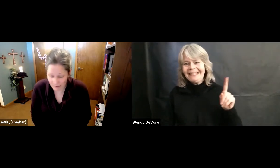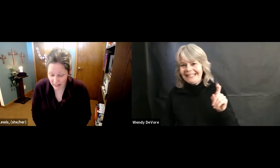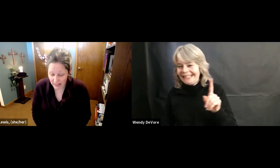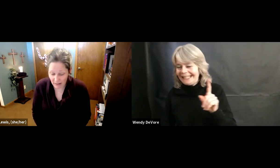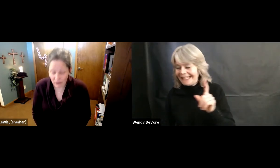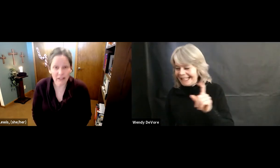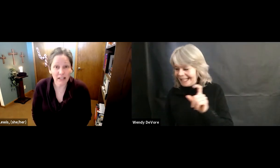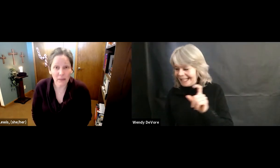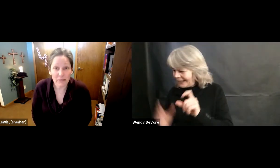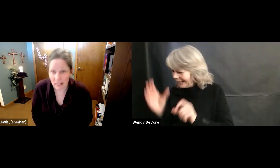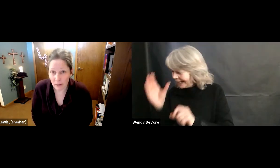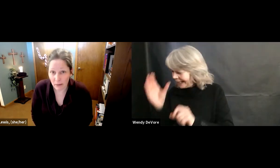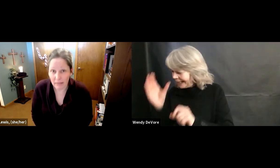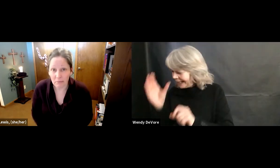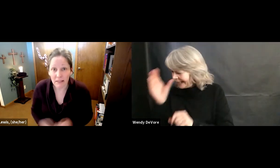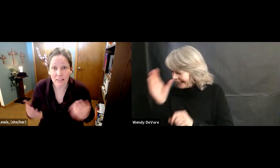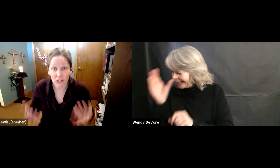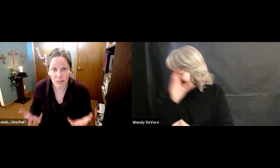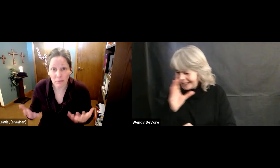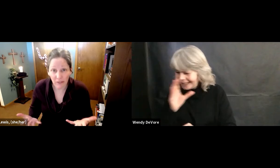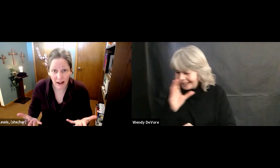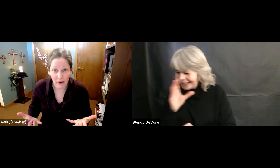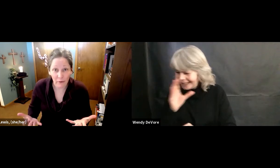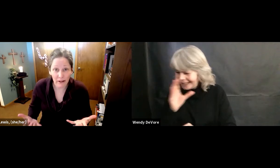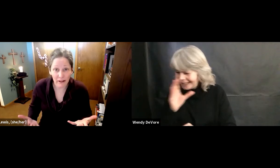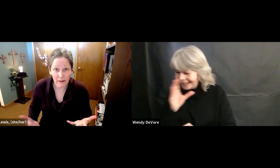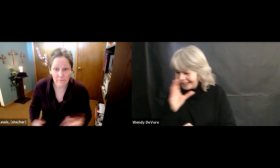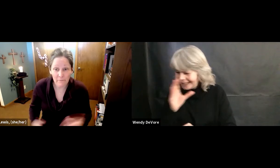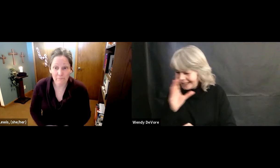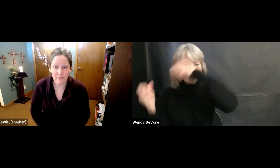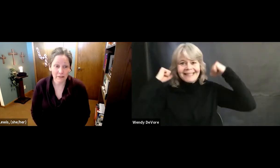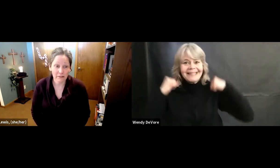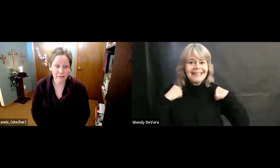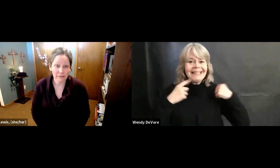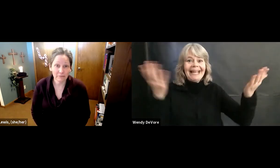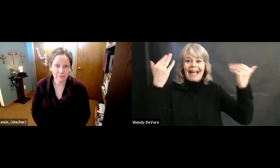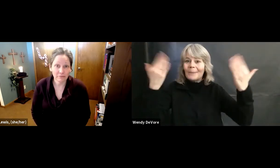he invited everyone to come and celebrate because the sheep was found.